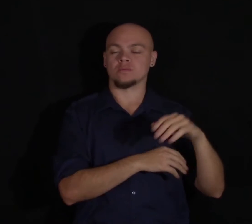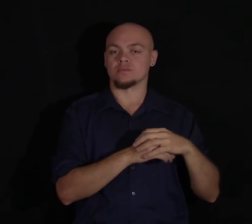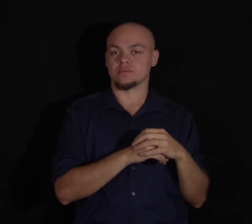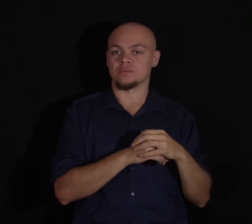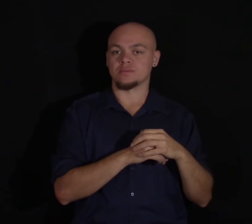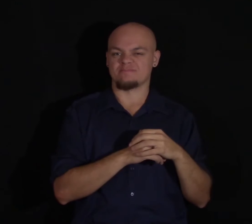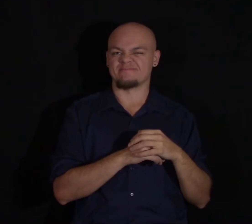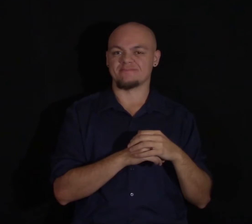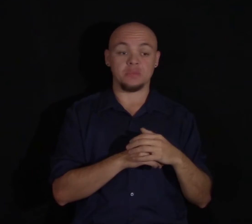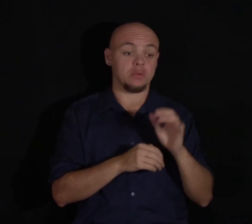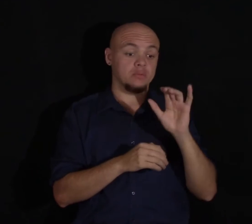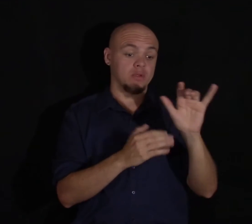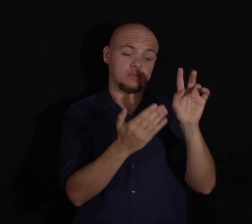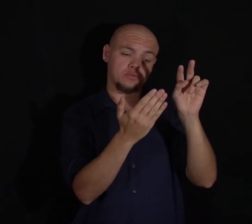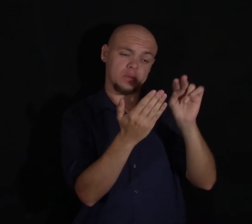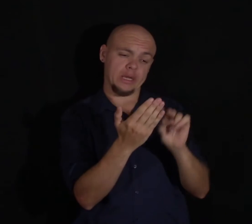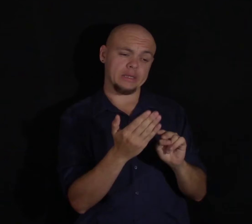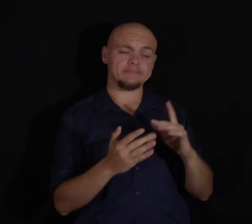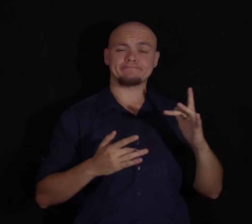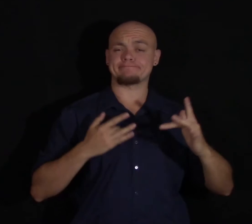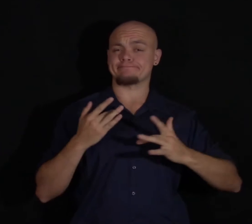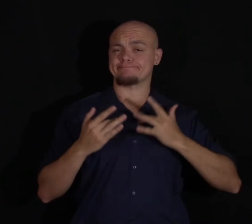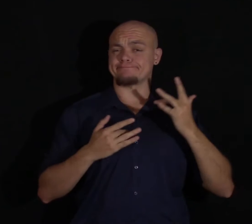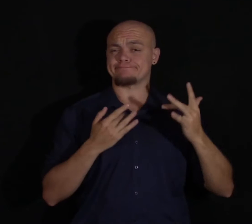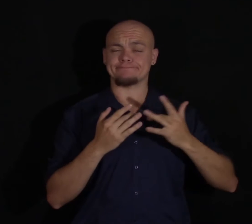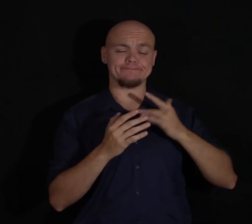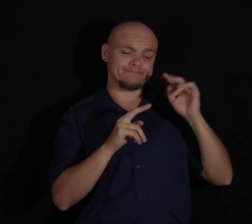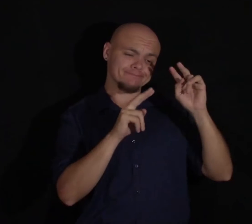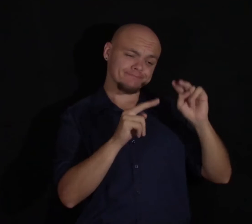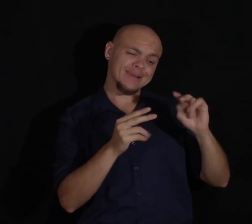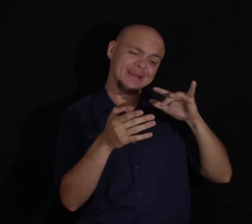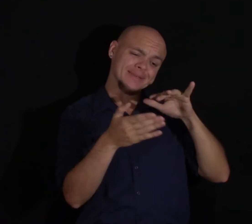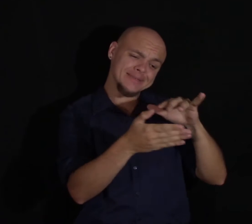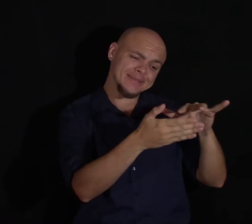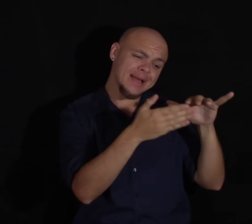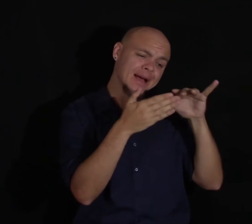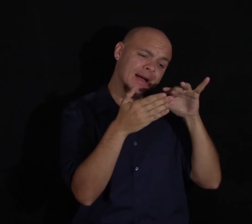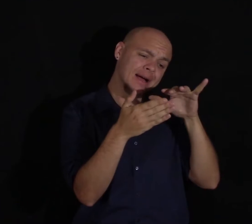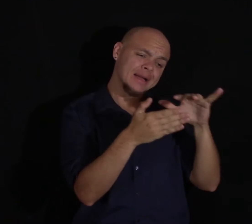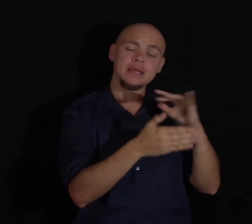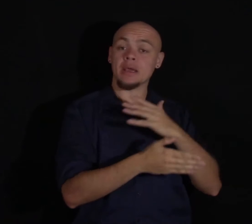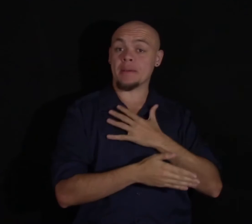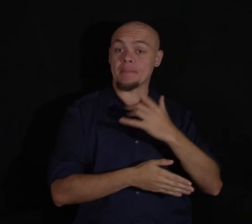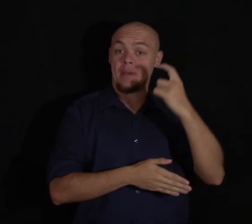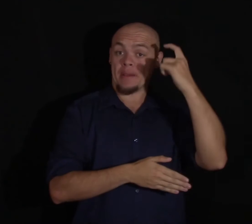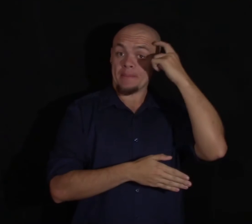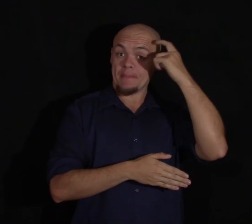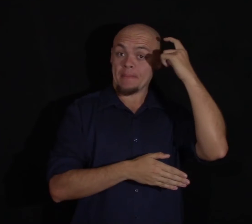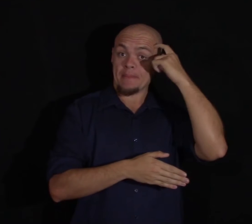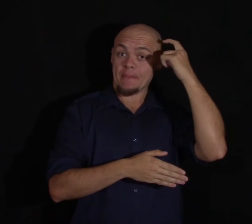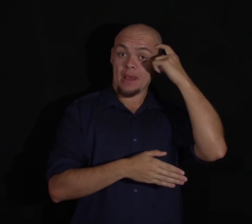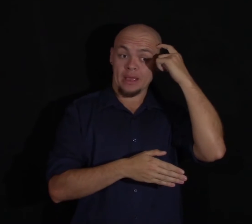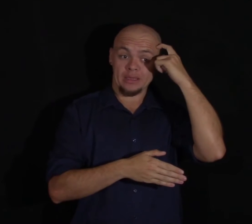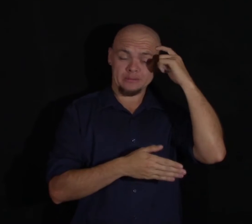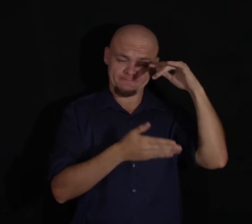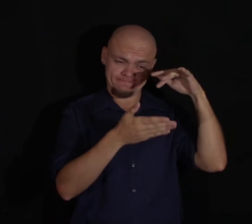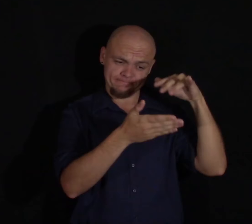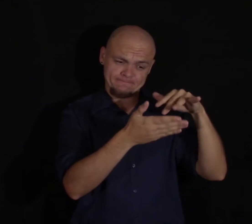delight. I now continually studied and exercised my mind upon these histories, whilst my friends